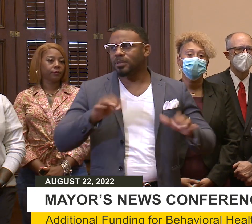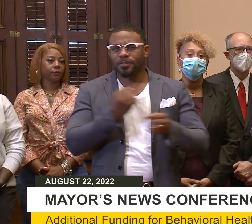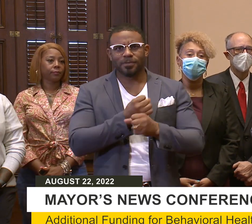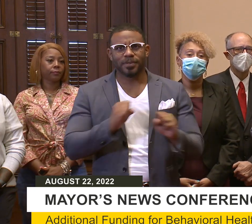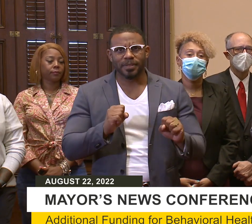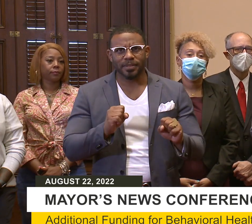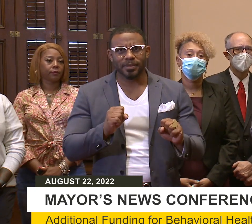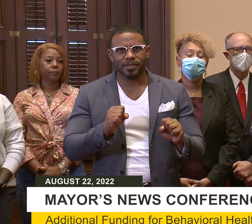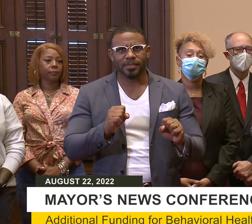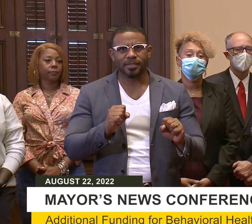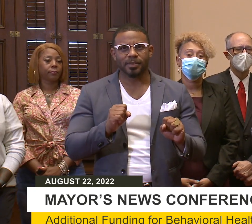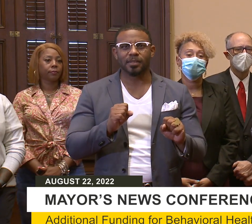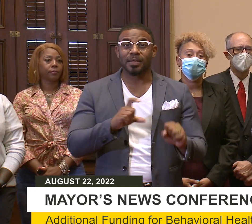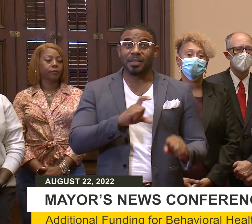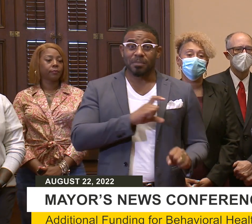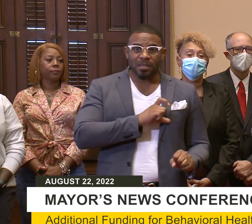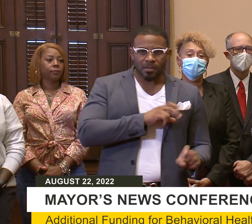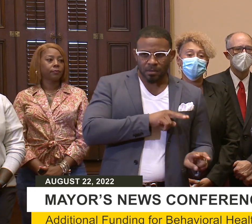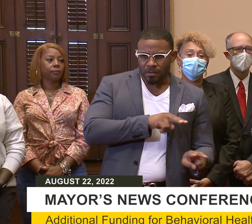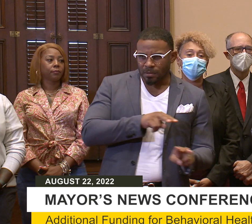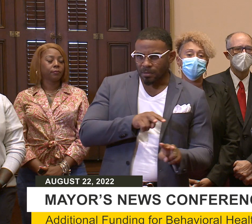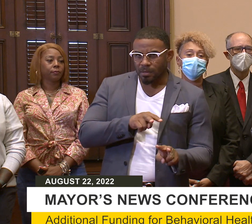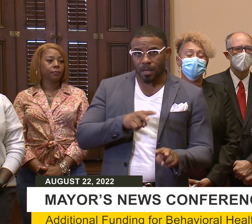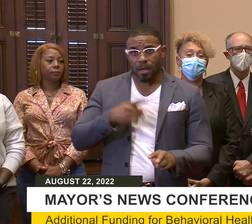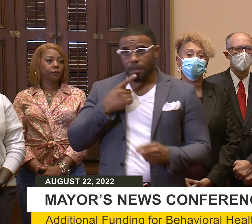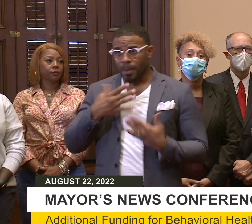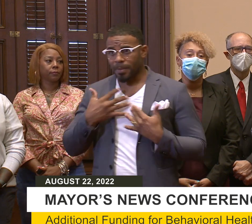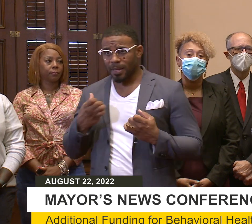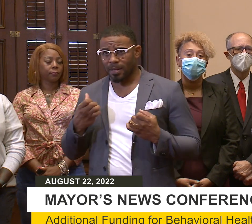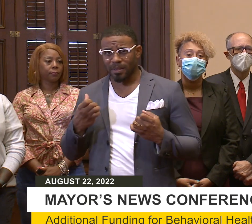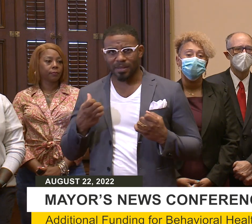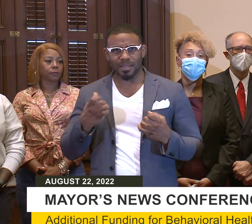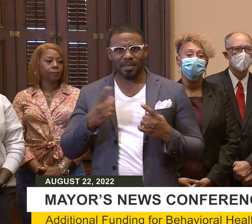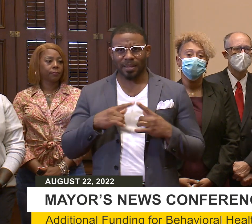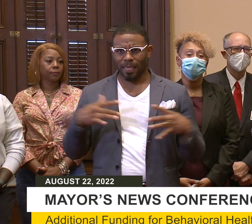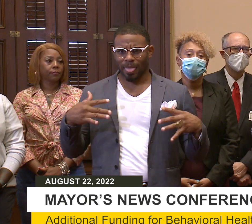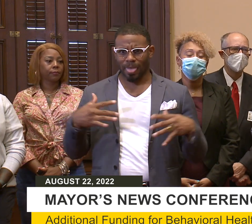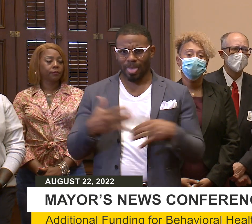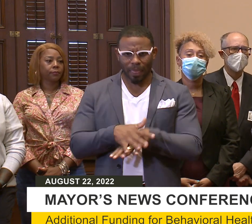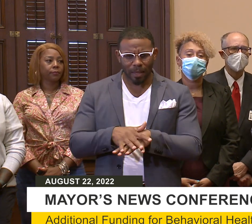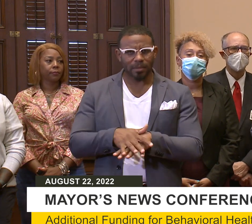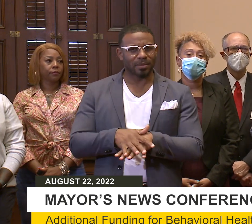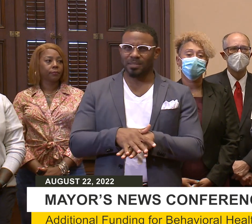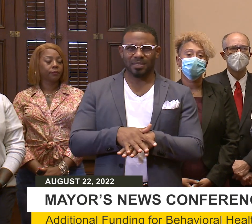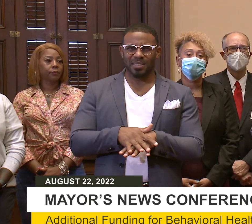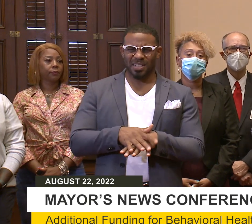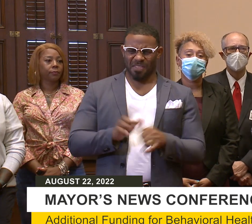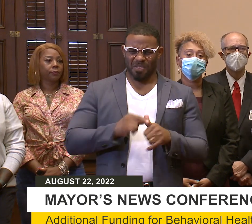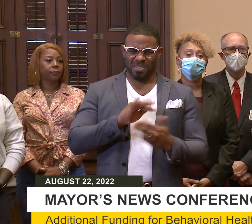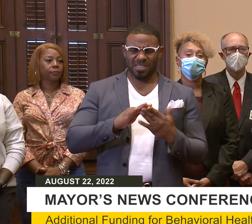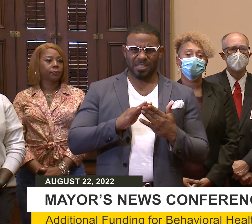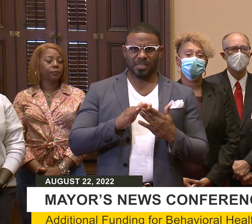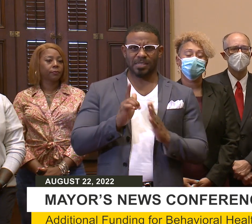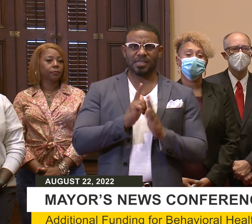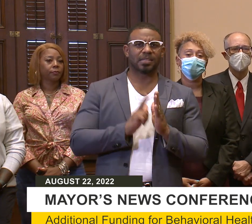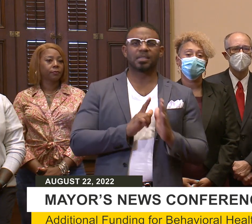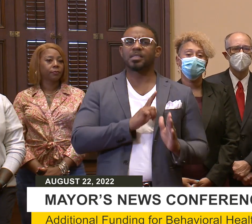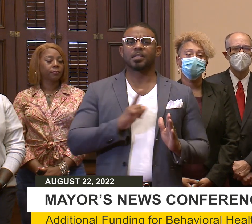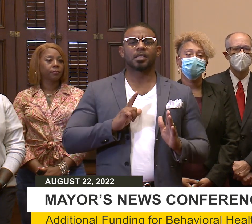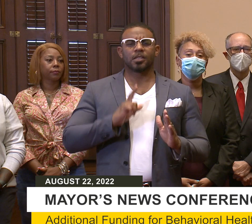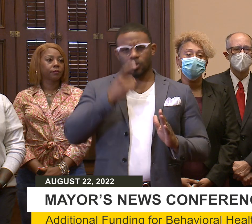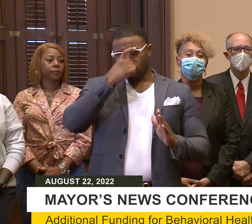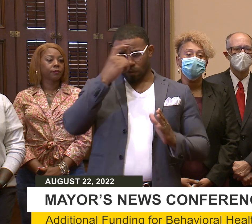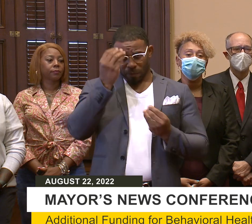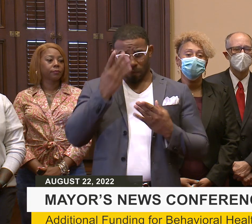freedom. Policing and public health cannot be conflated. As the first city to have legislated trauma-informed